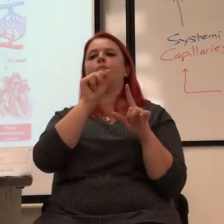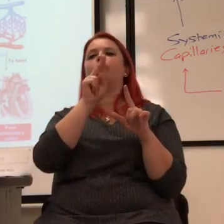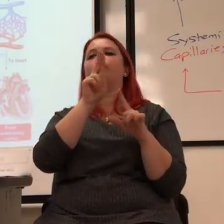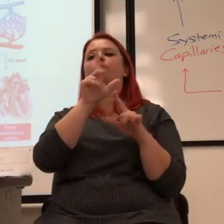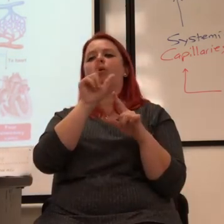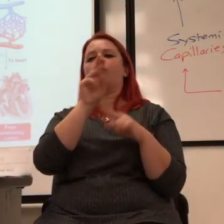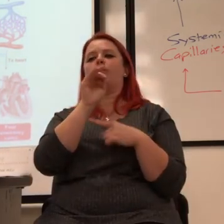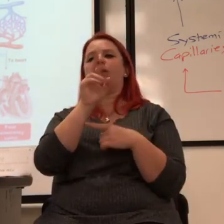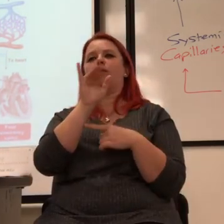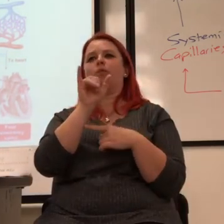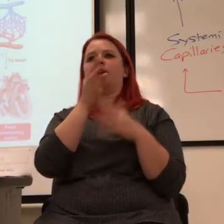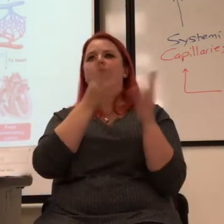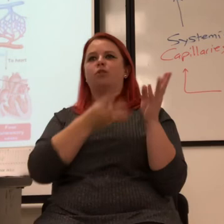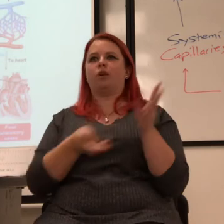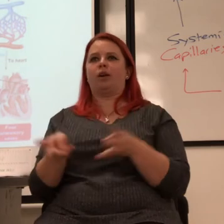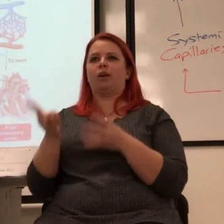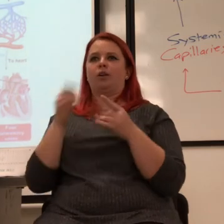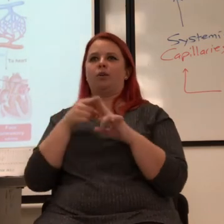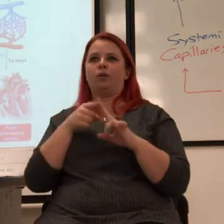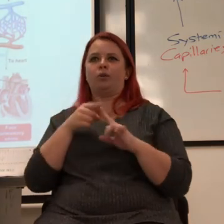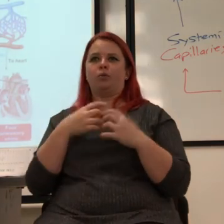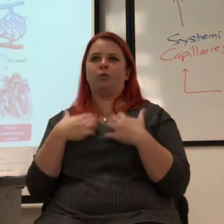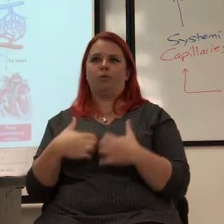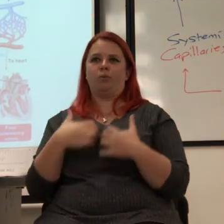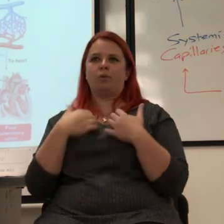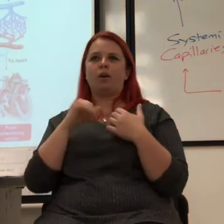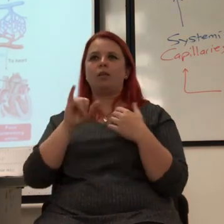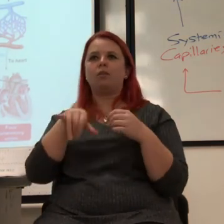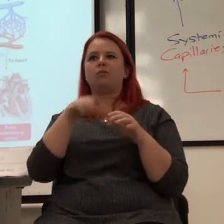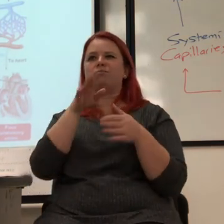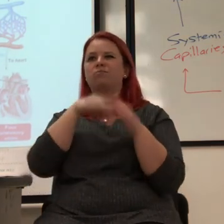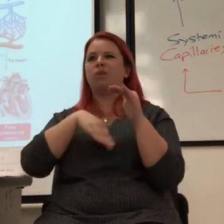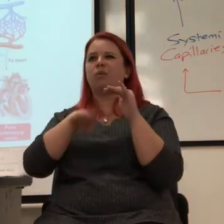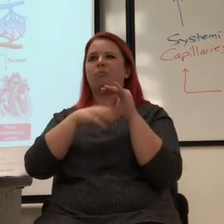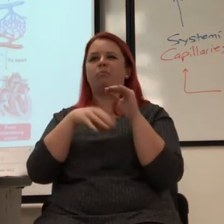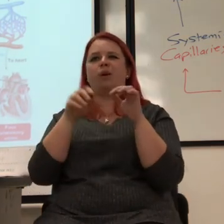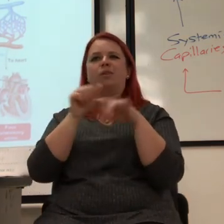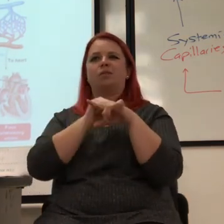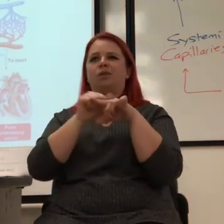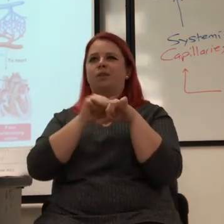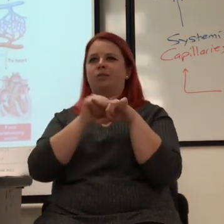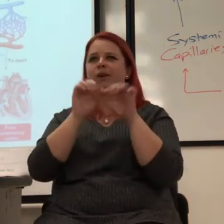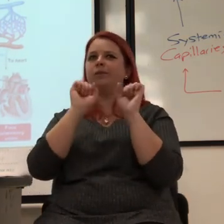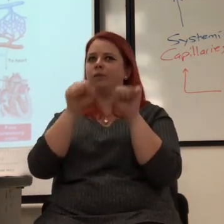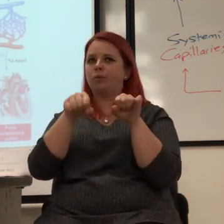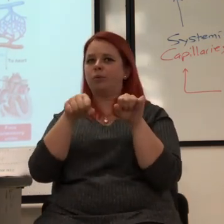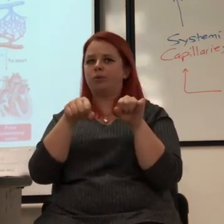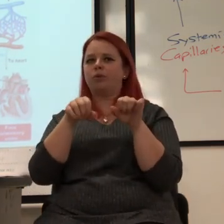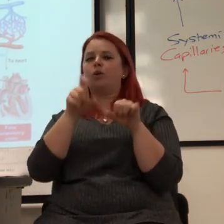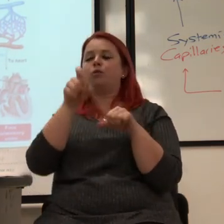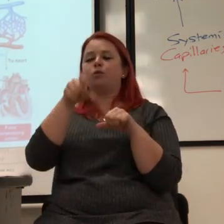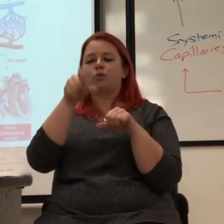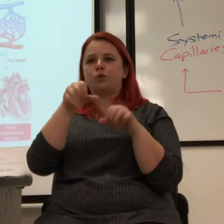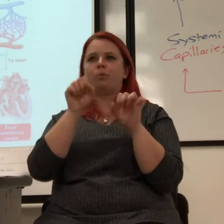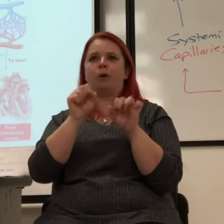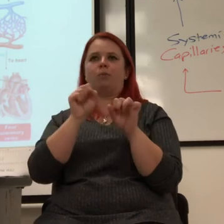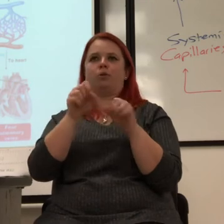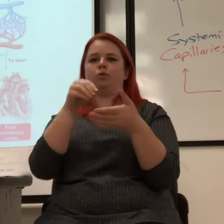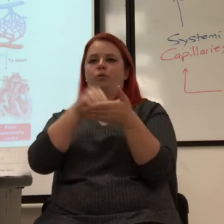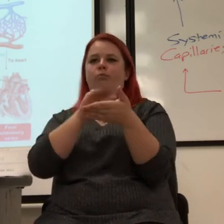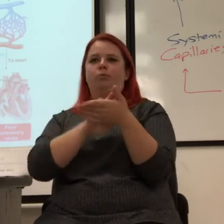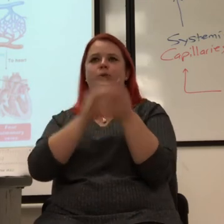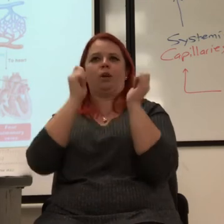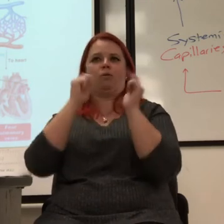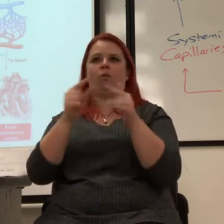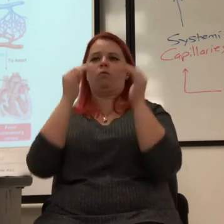that's a basic exercise you should take yourself through. You should be able to do that cold. Okay, that's the super